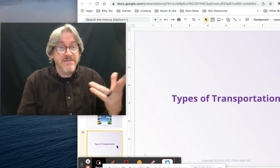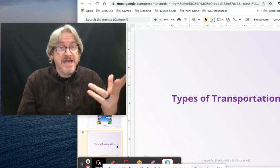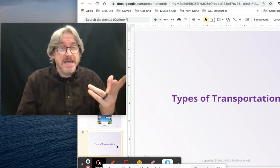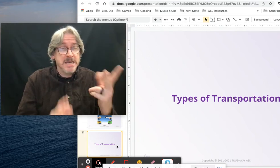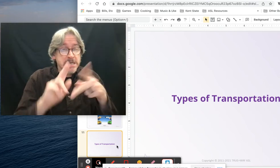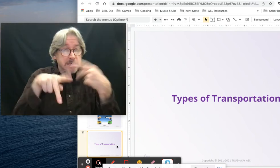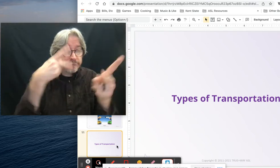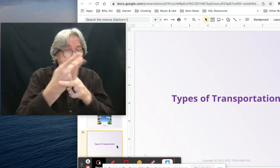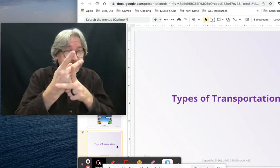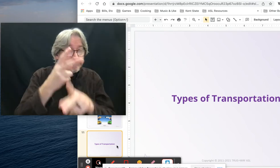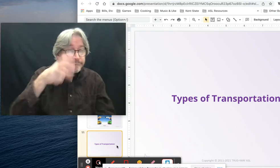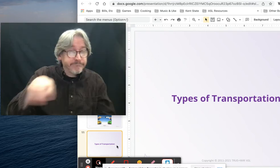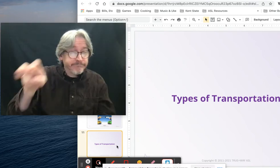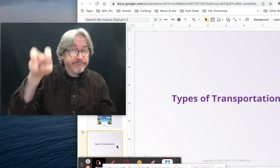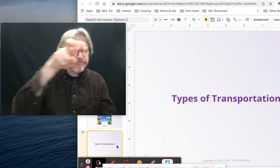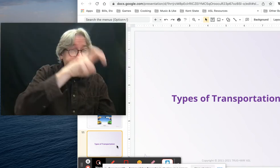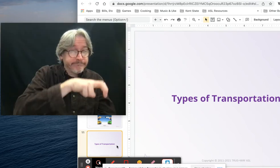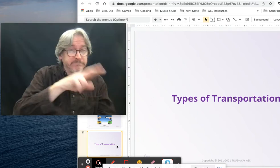And then